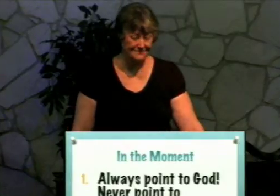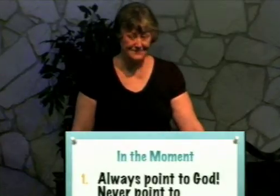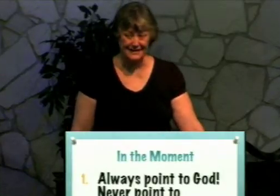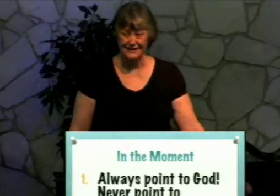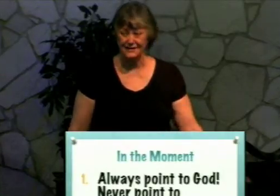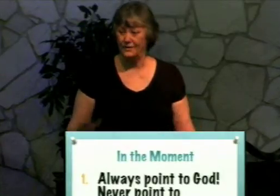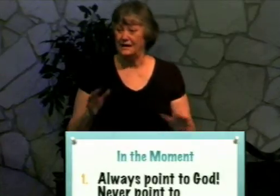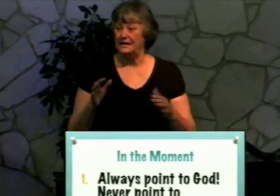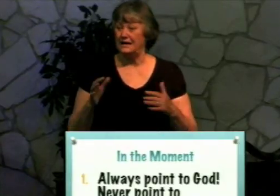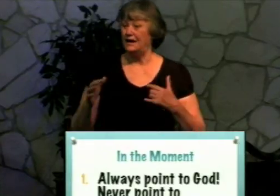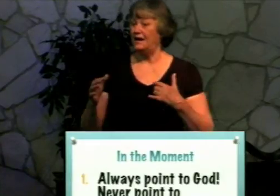You know,